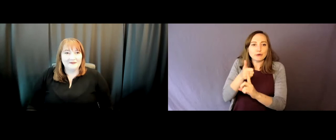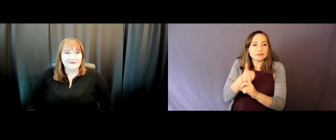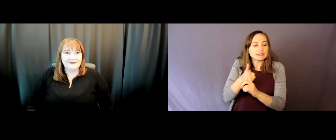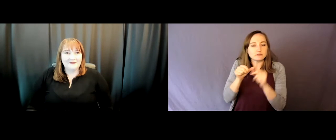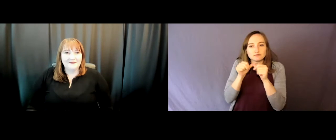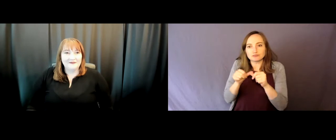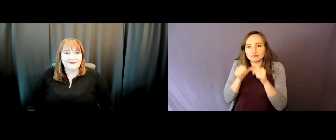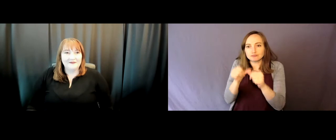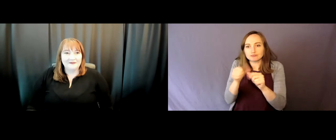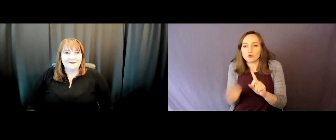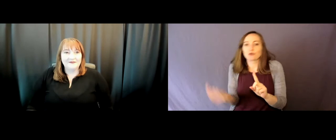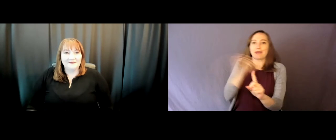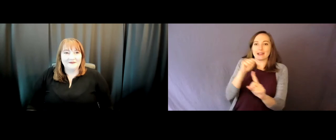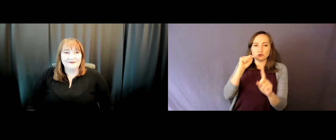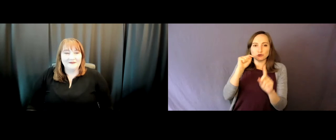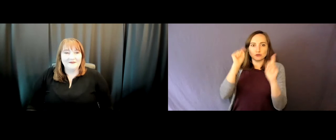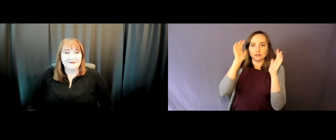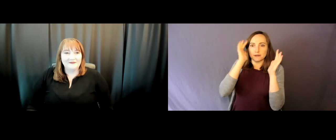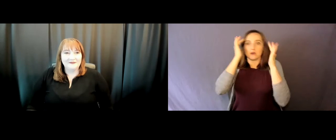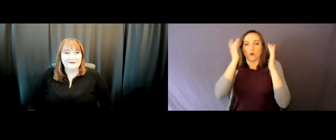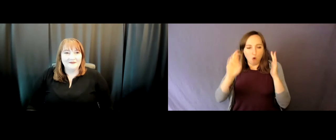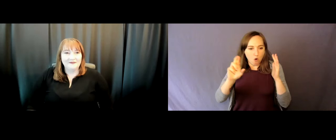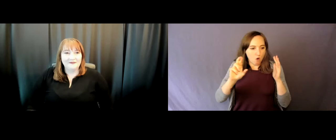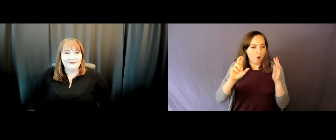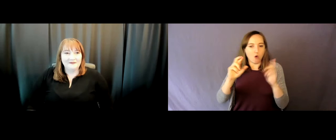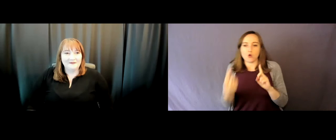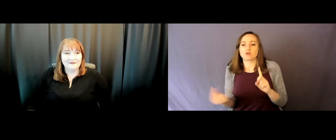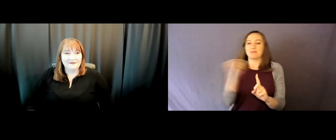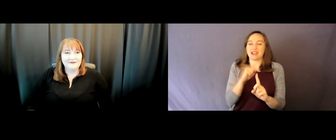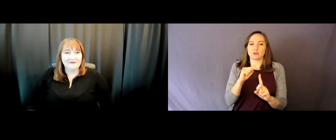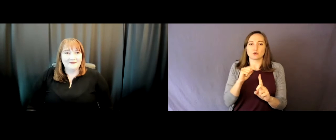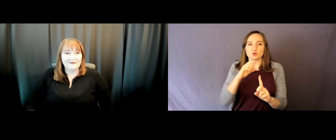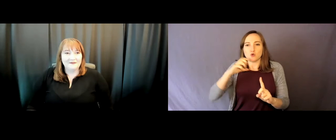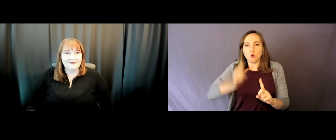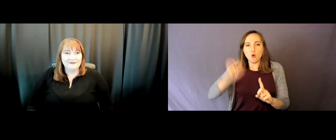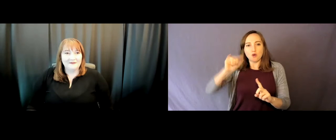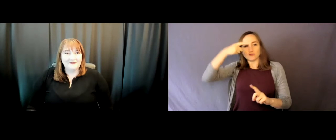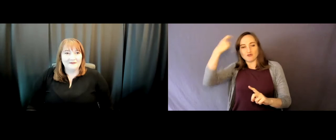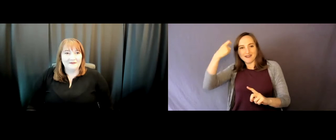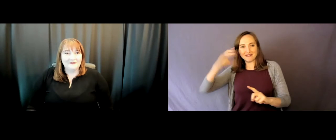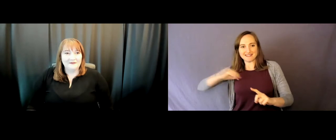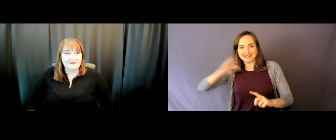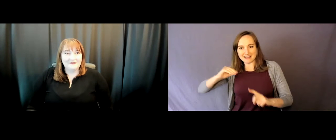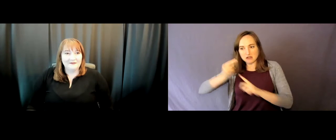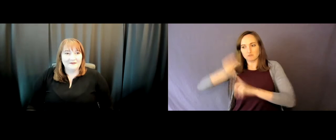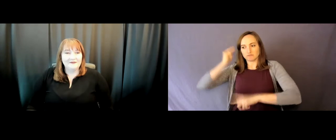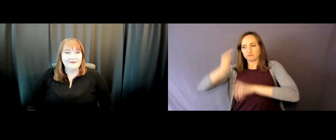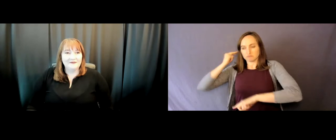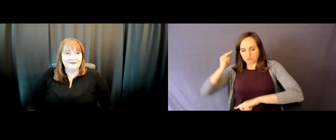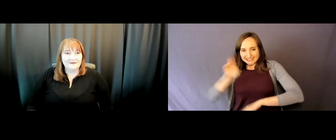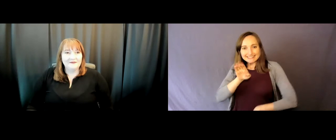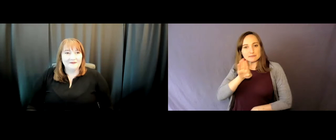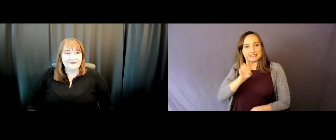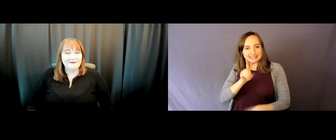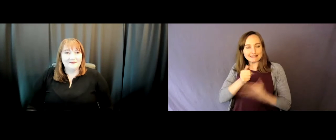of reverts back to paranoia or reverts back to that old trauma, the CBD is really